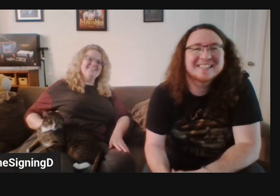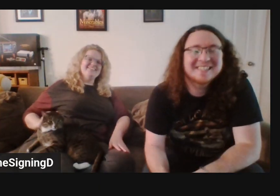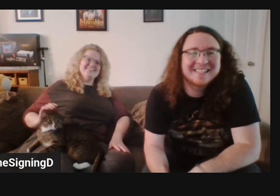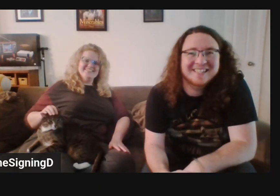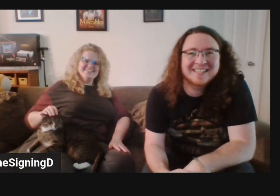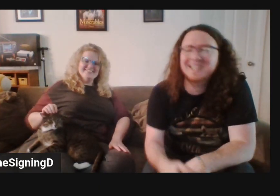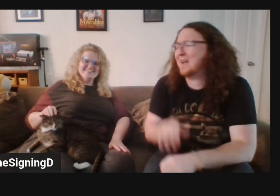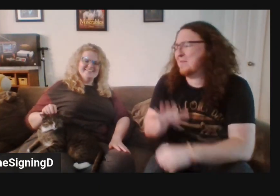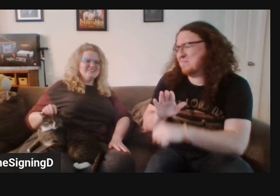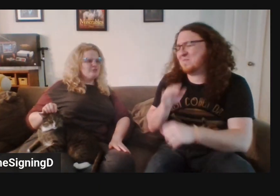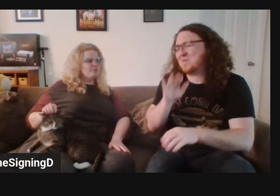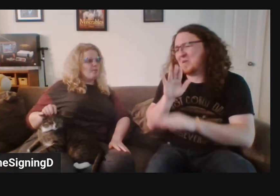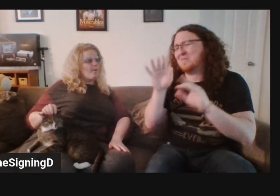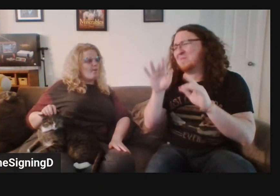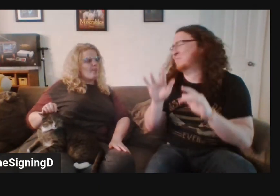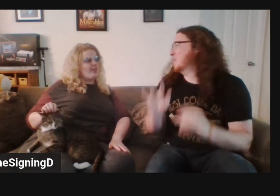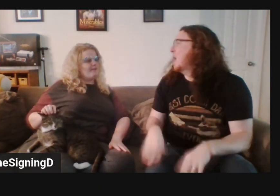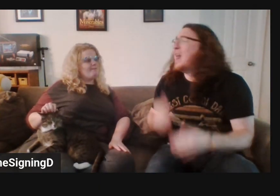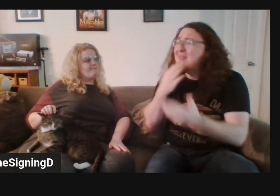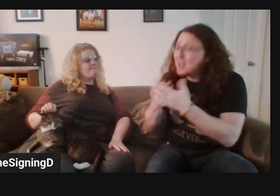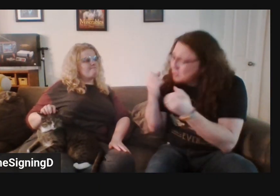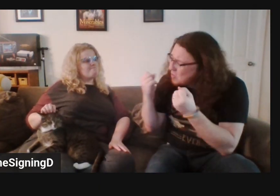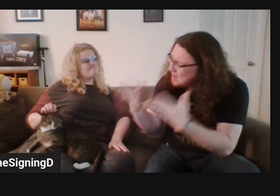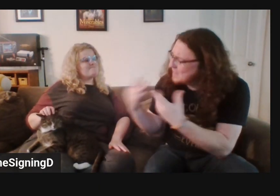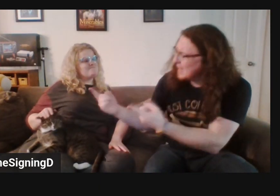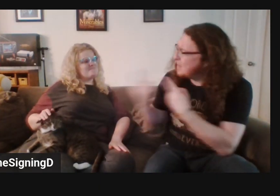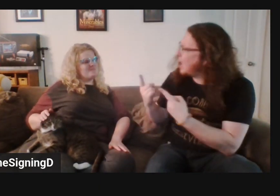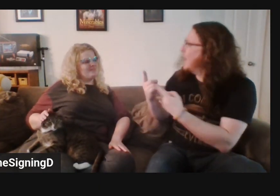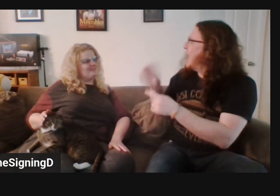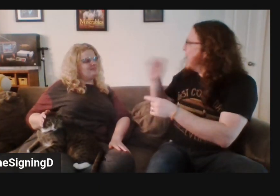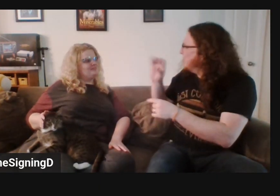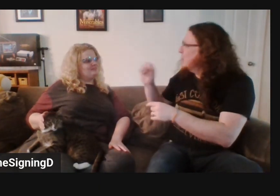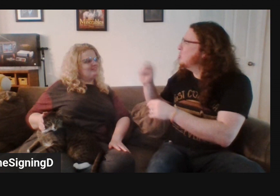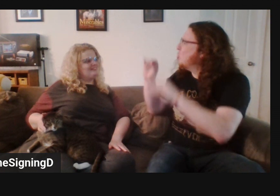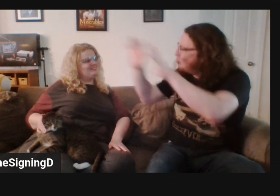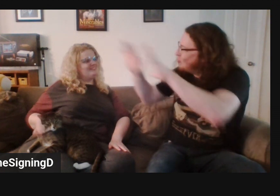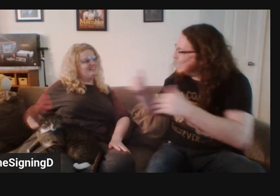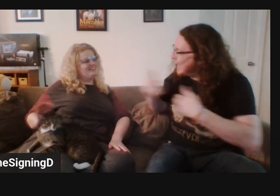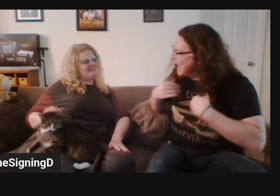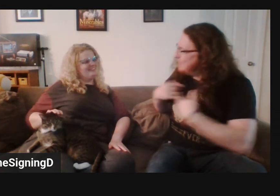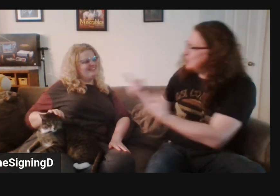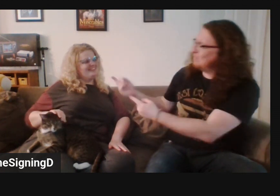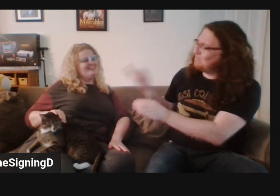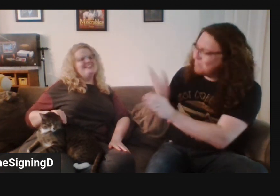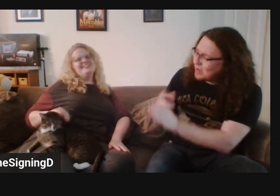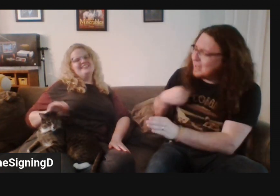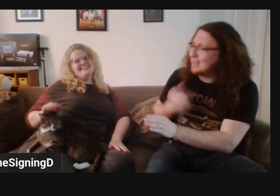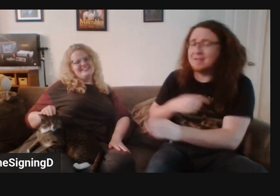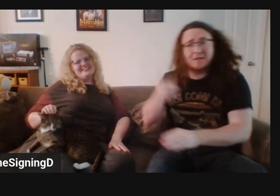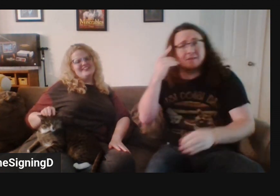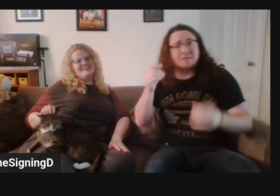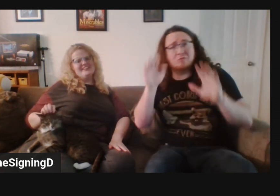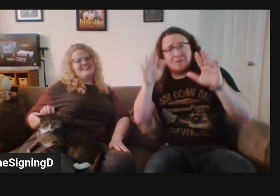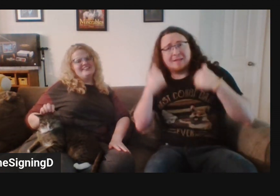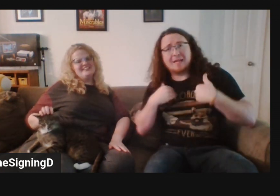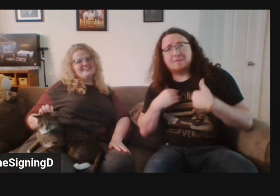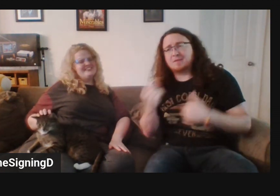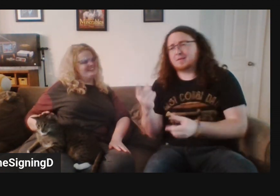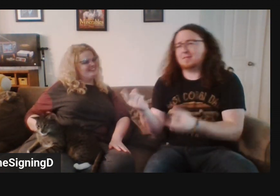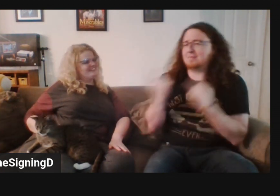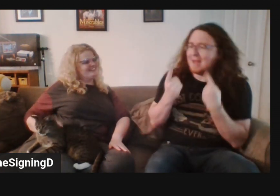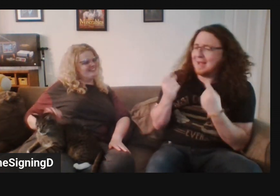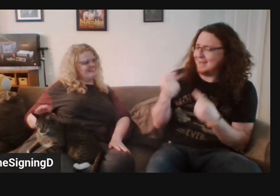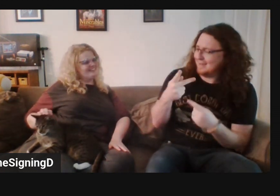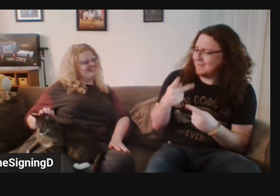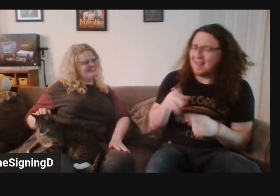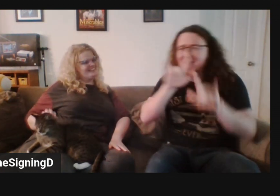Poor little Mary. Well, thank you so much for coming on. Emily, it's so great to have you come join us. And Derek, it's great to have you come back.